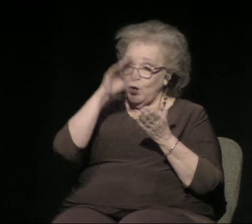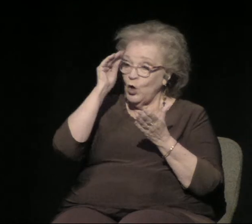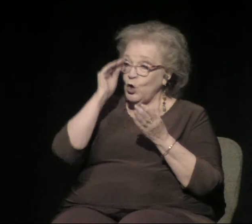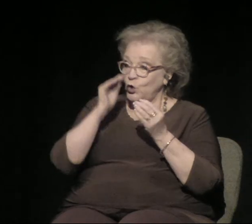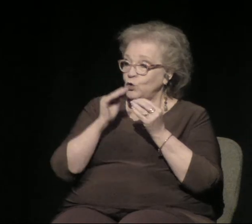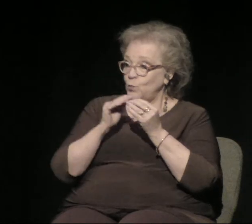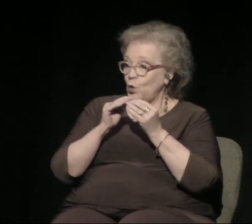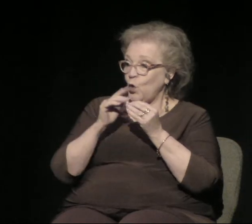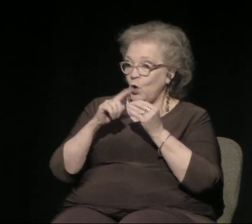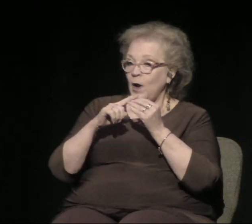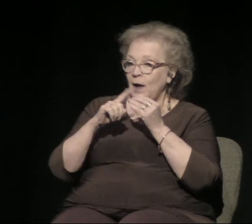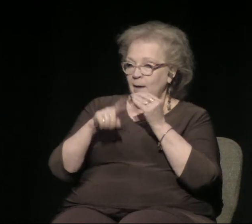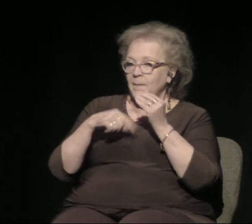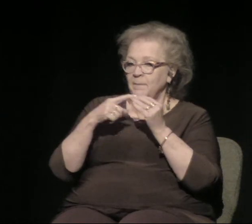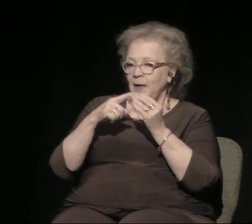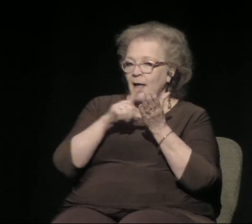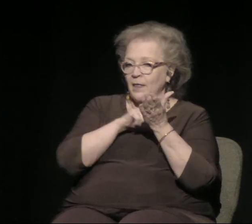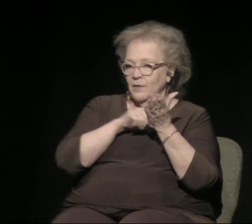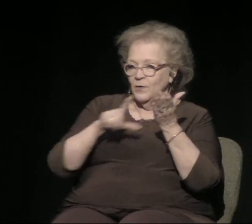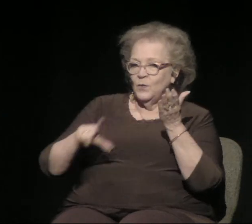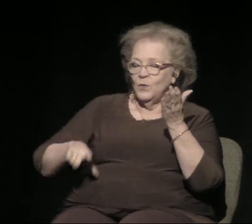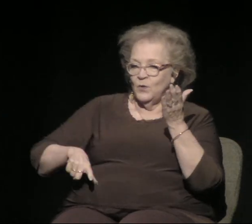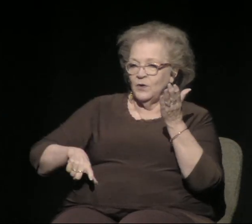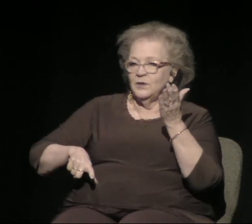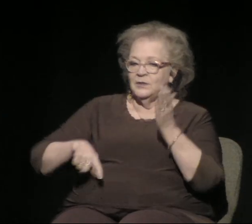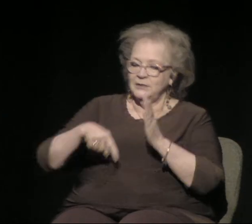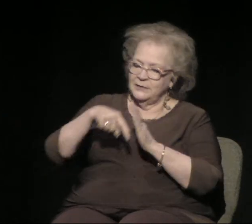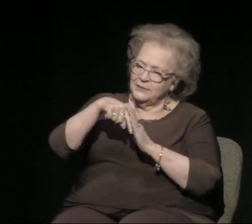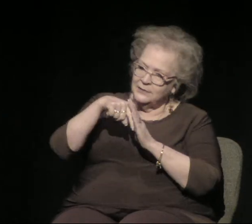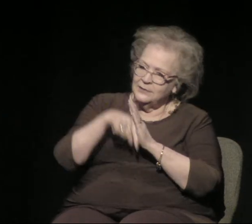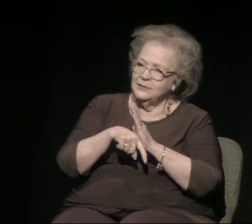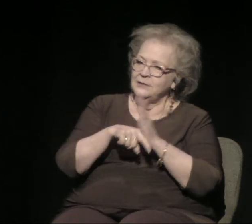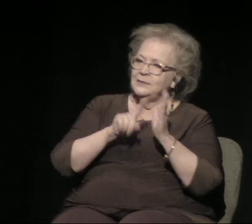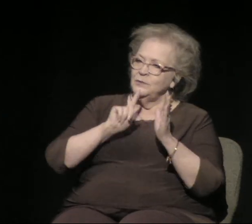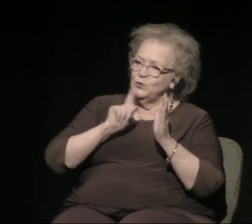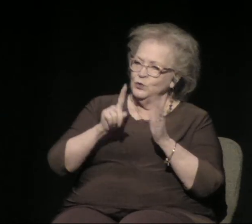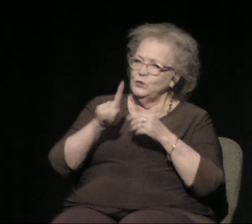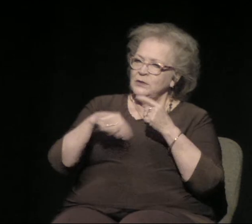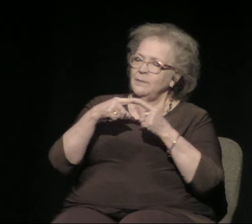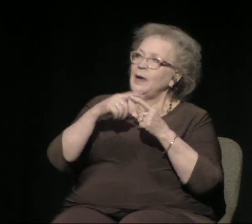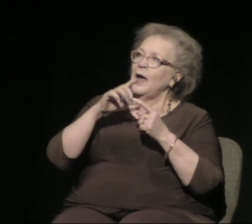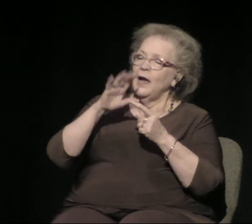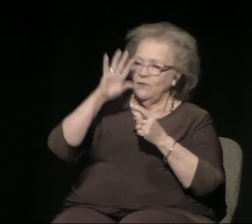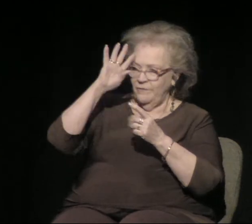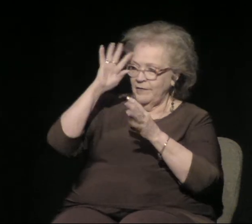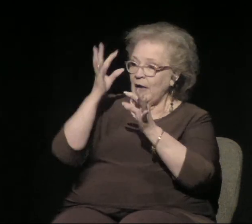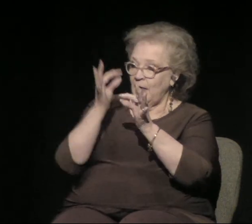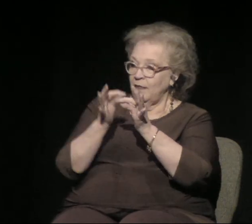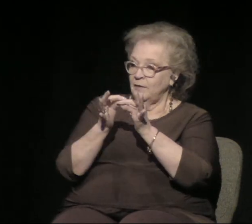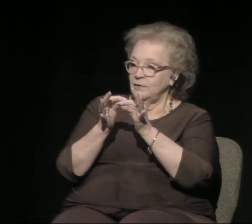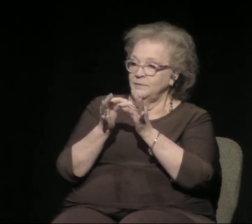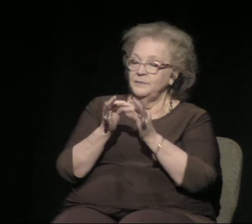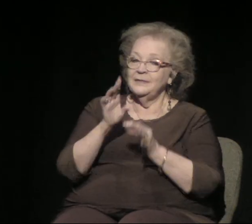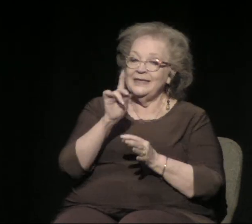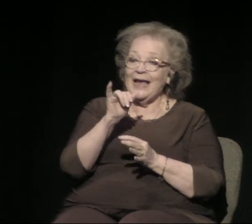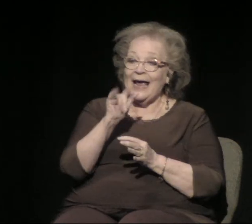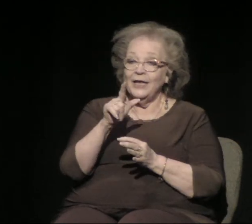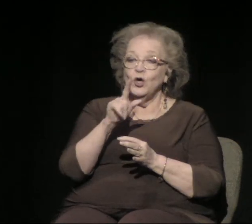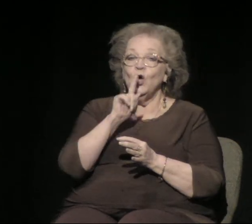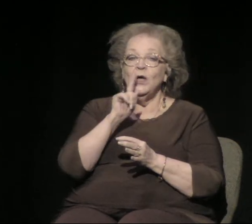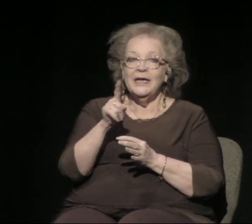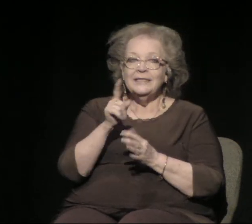more about the Lord as we've studied these deep truths of the faith. Daniel is a collection of stories